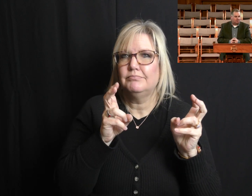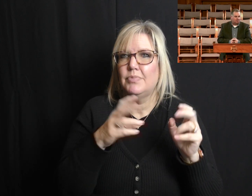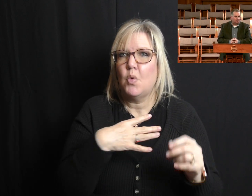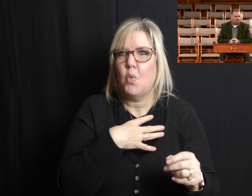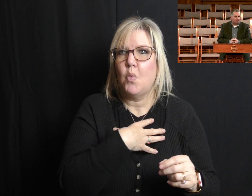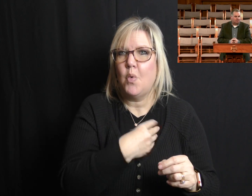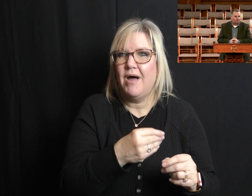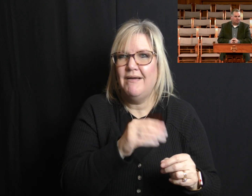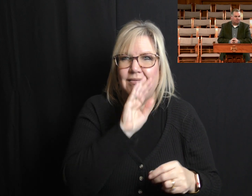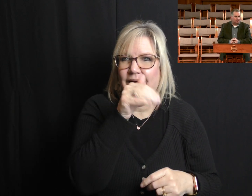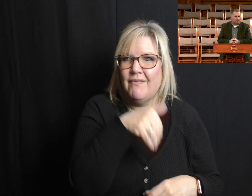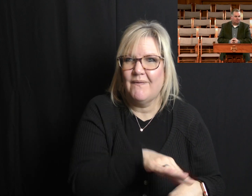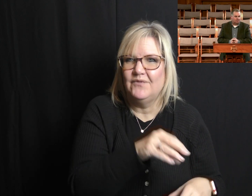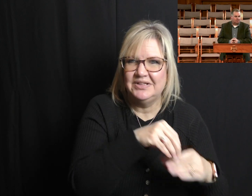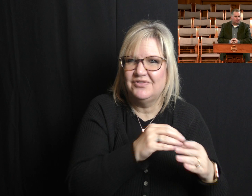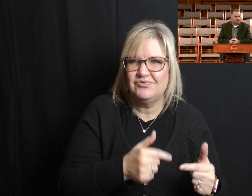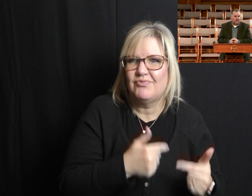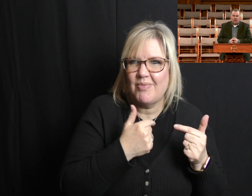Him?